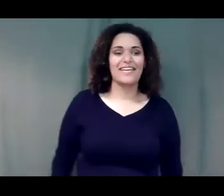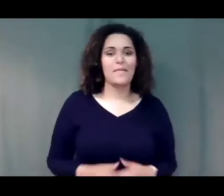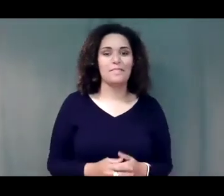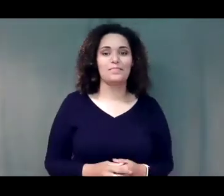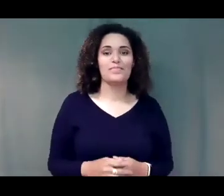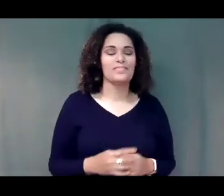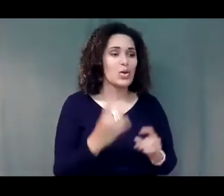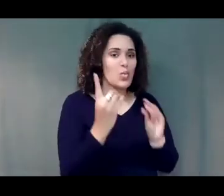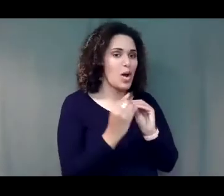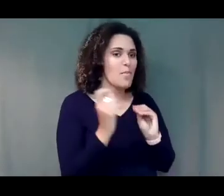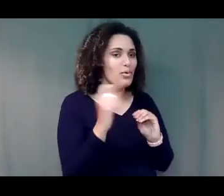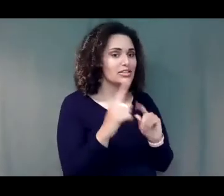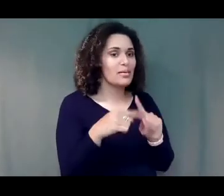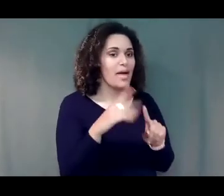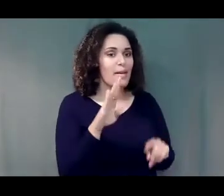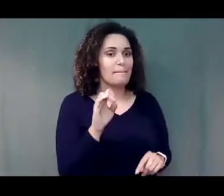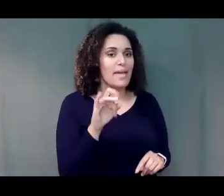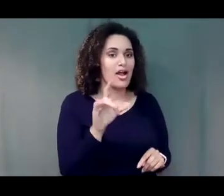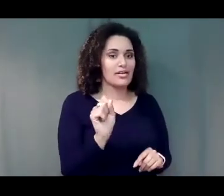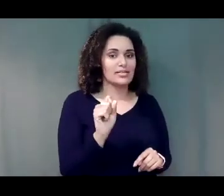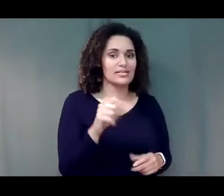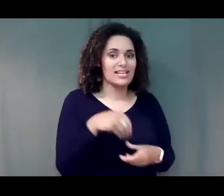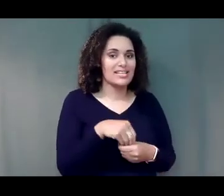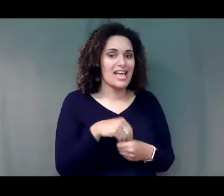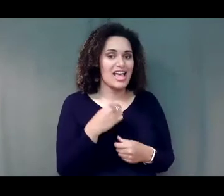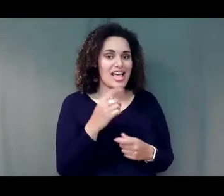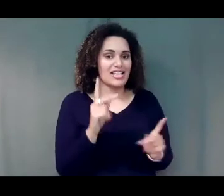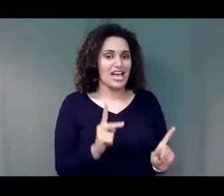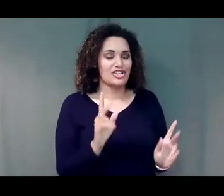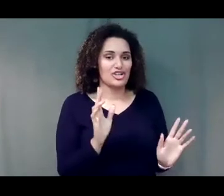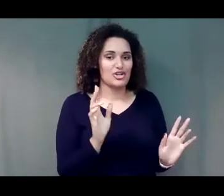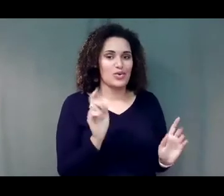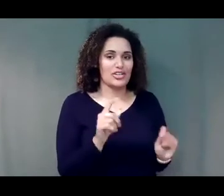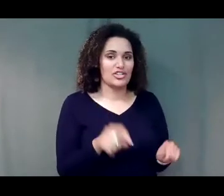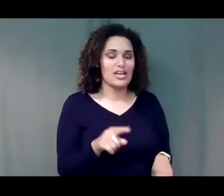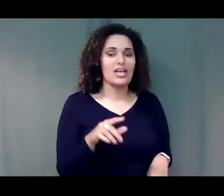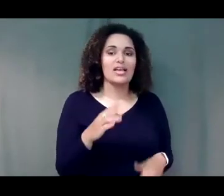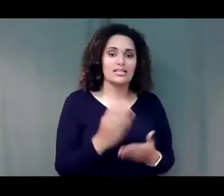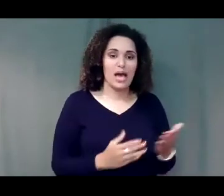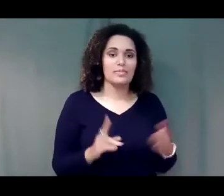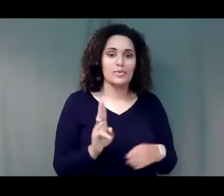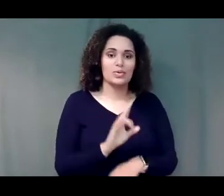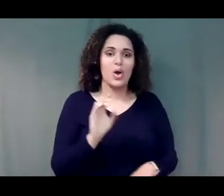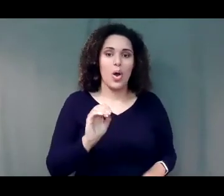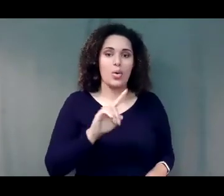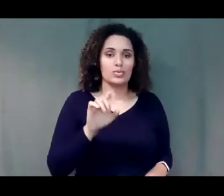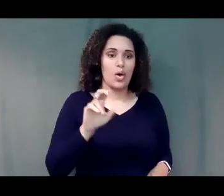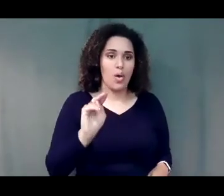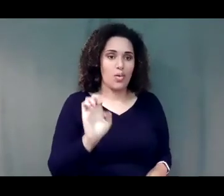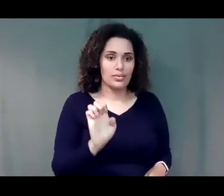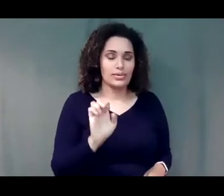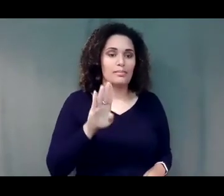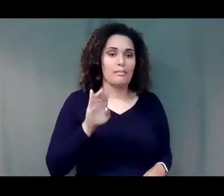One more question about barrels. It's an insider question about, do we ever use ozone to clean barrels? Some wineries use ozone, which